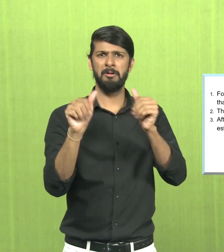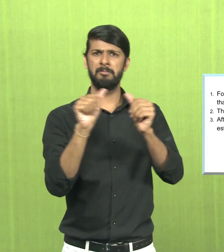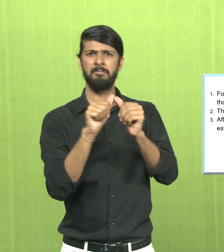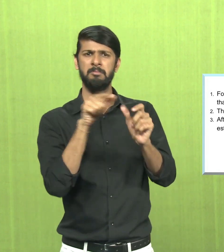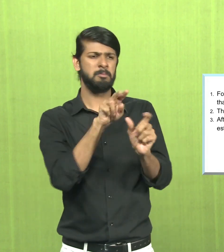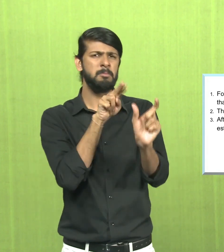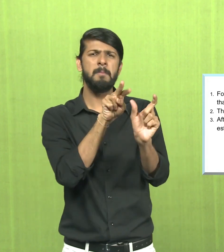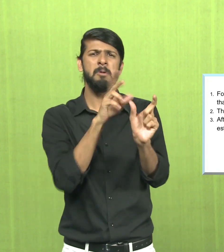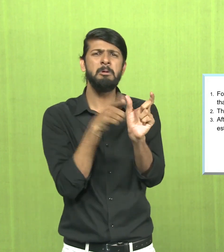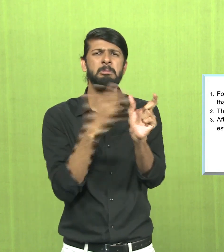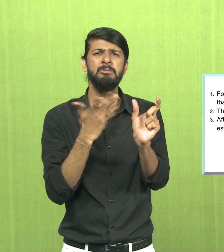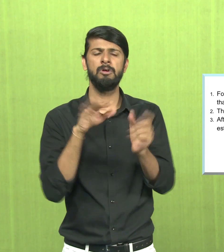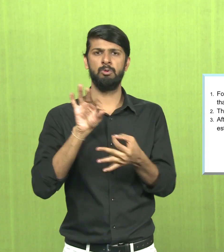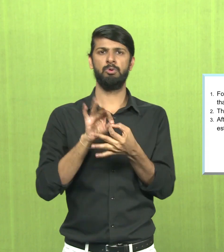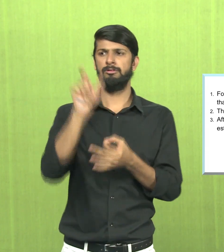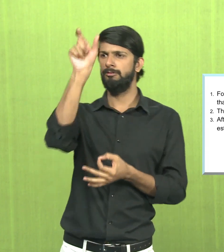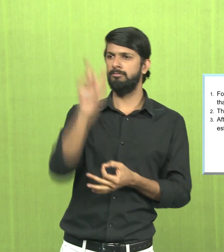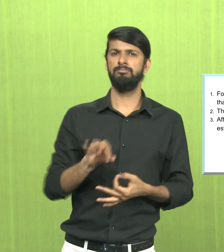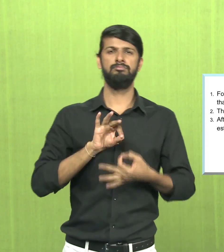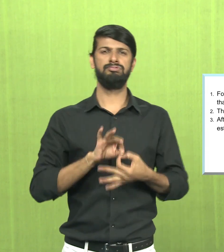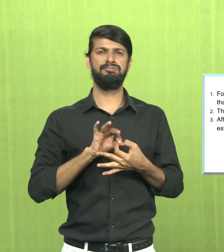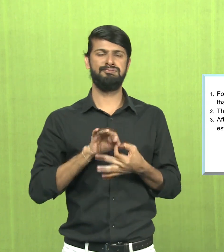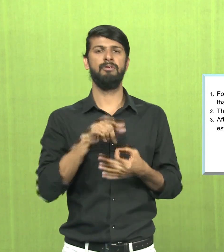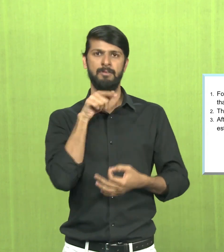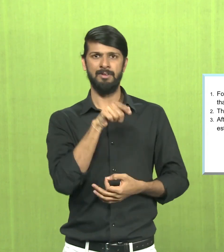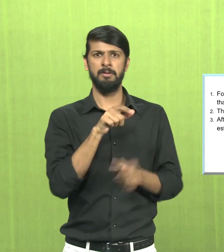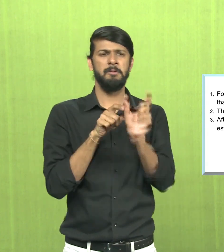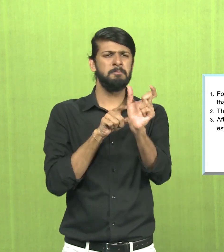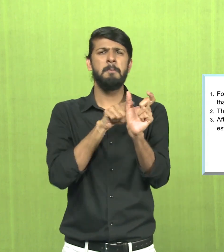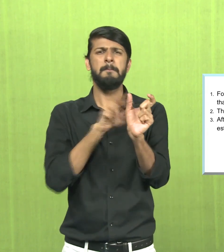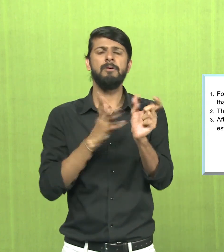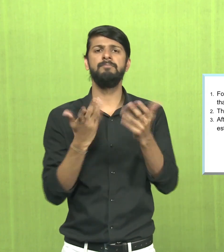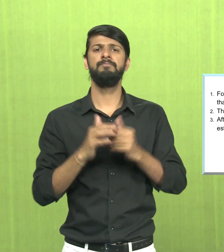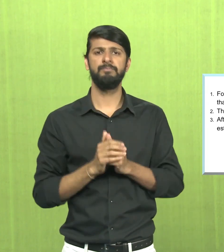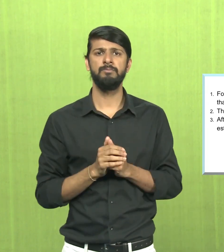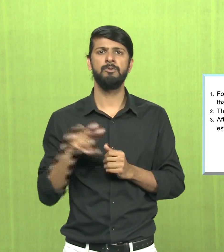The word Buddha means enlightened or awakened.